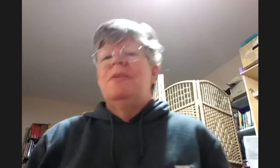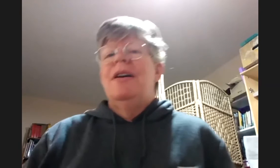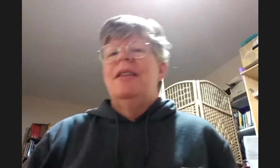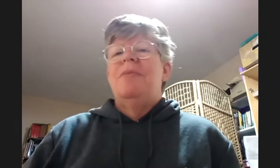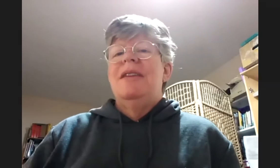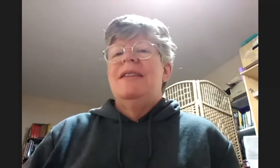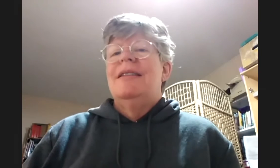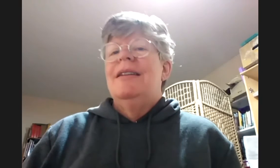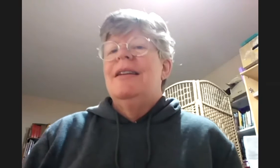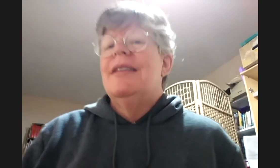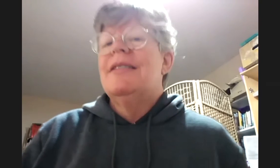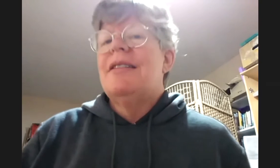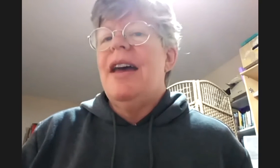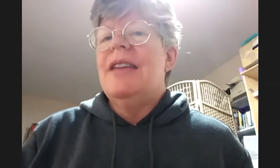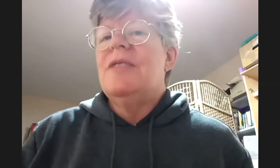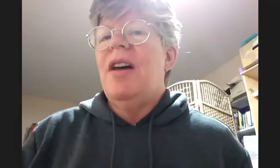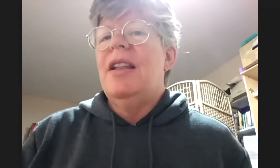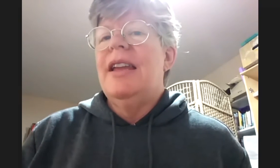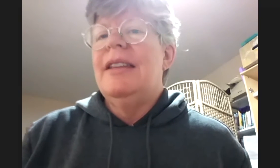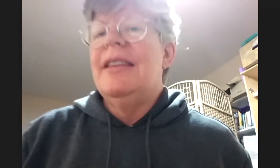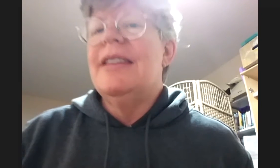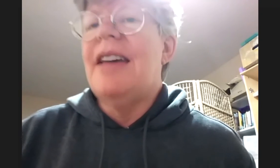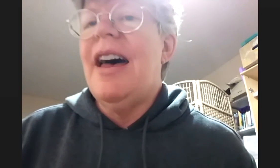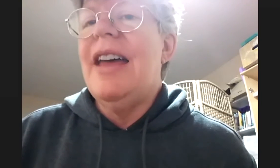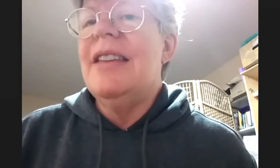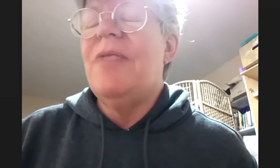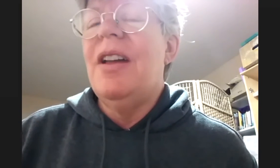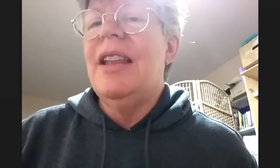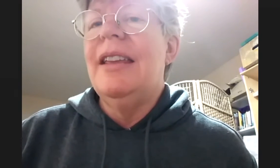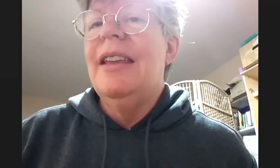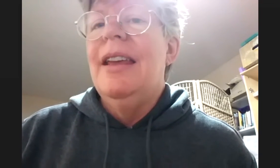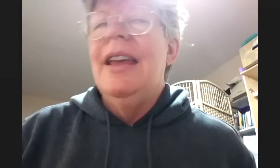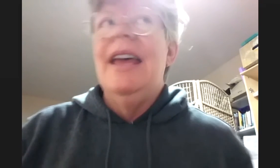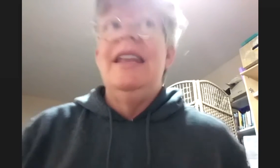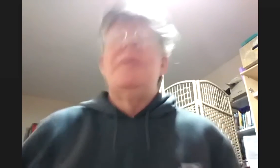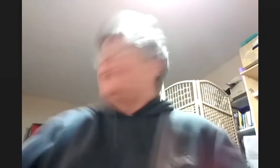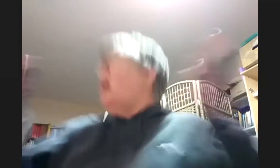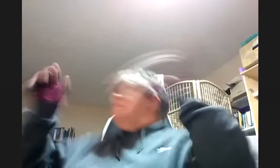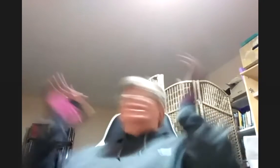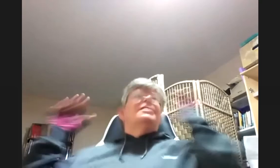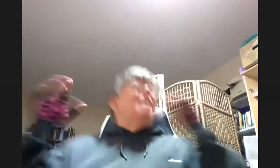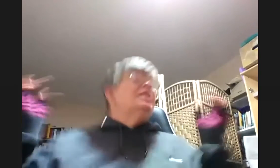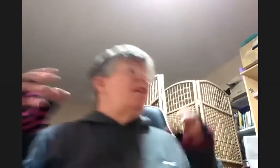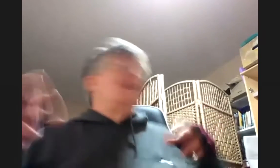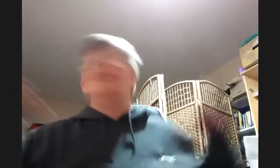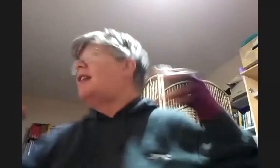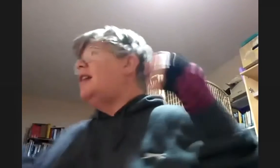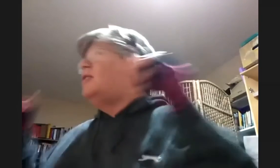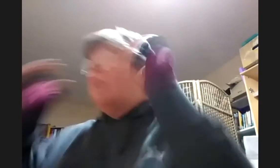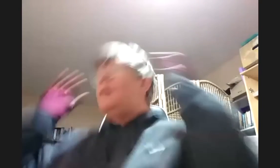the breeze, the sky is falling. The sky is falling. And then he was like, oh, the sky is falling. The sky is falling. What must